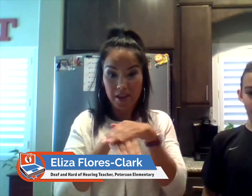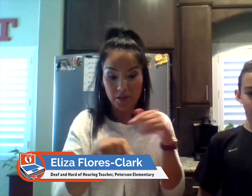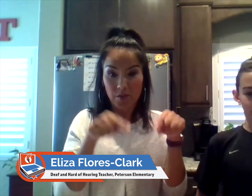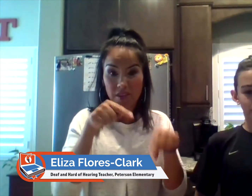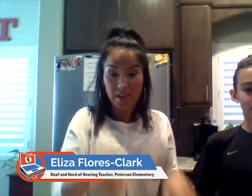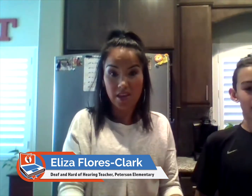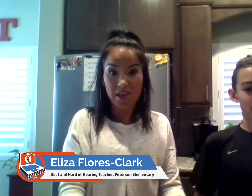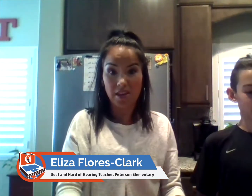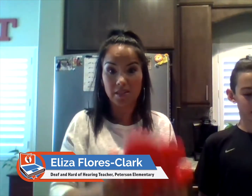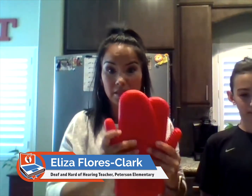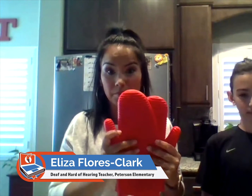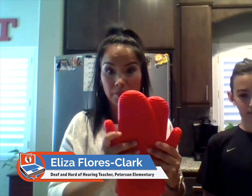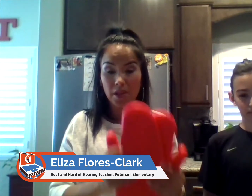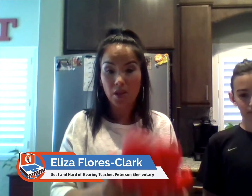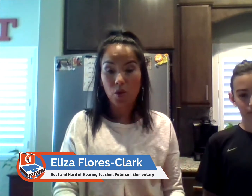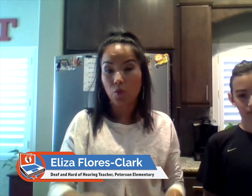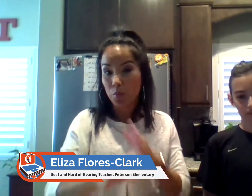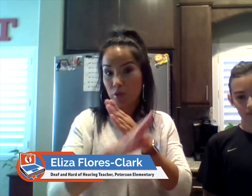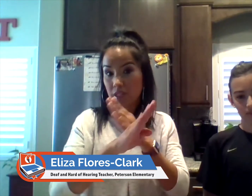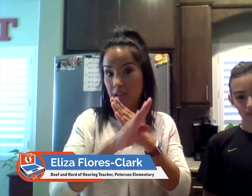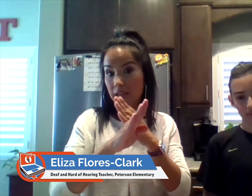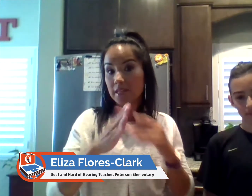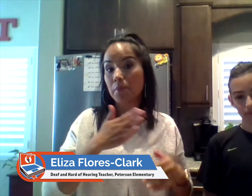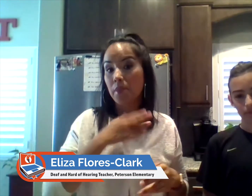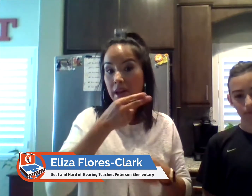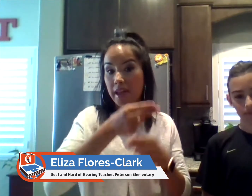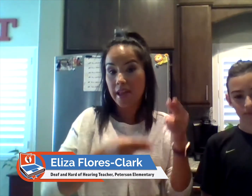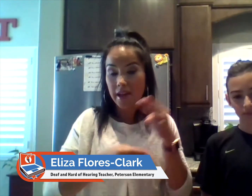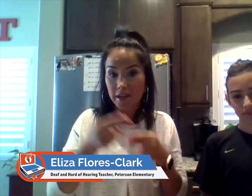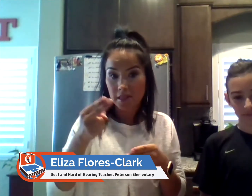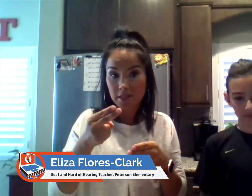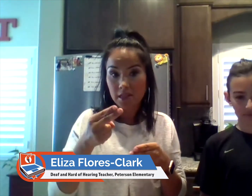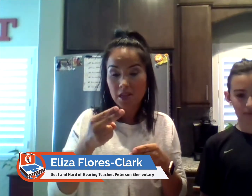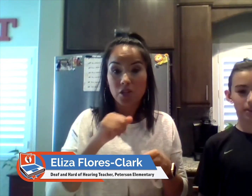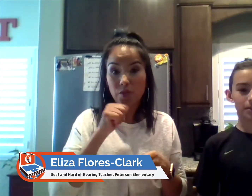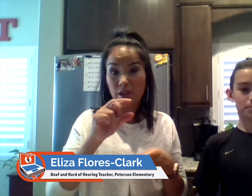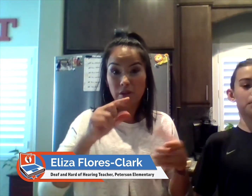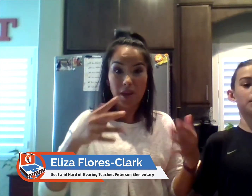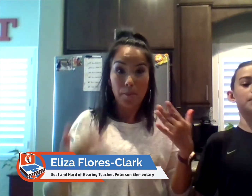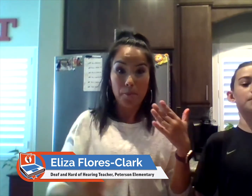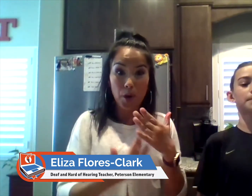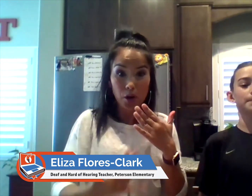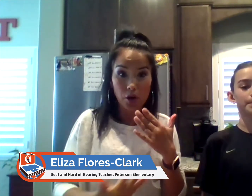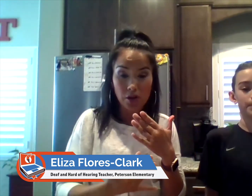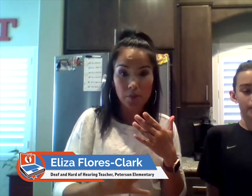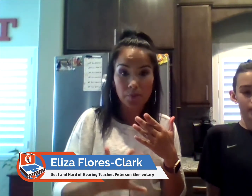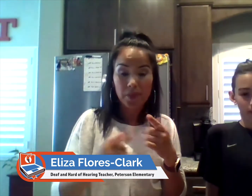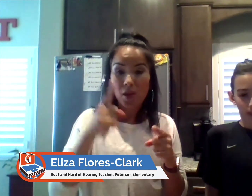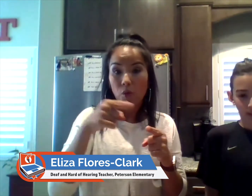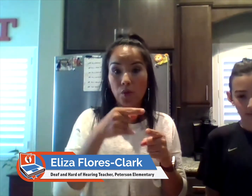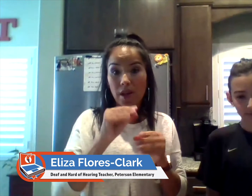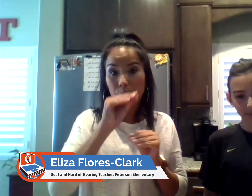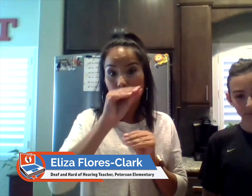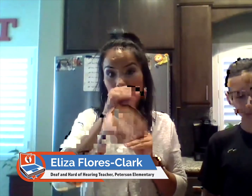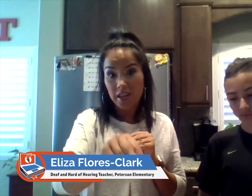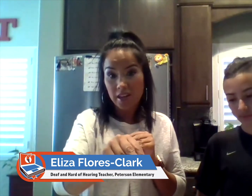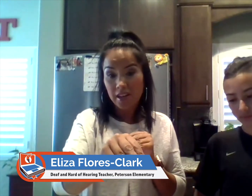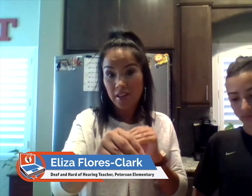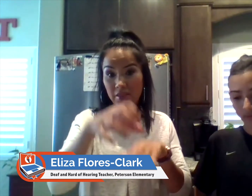So these will protect my hands so I don't get burned when I'm putting in the